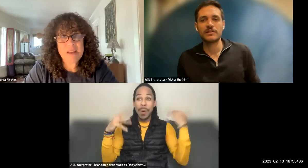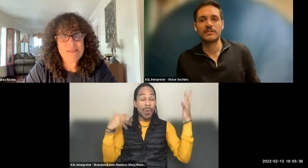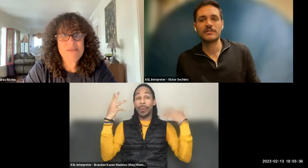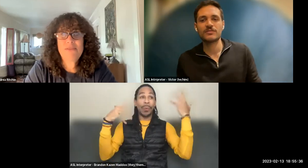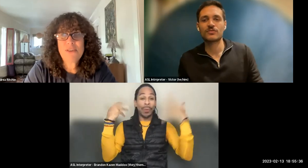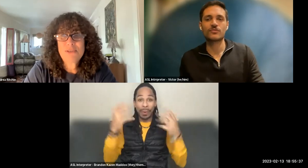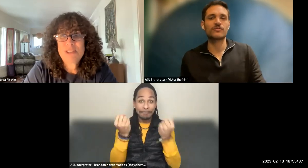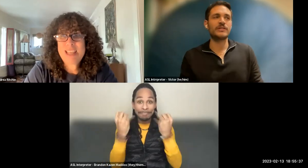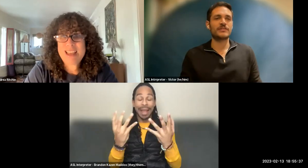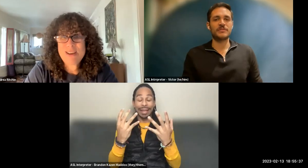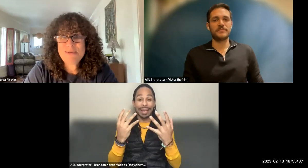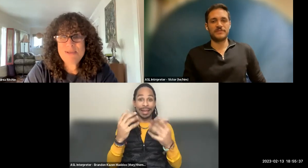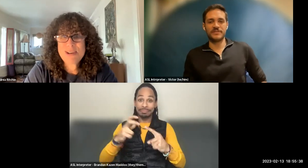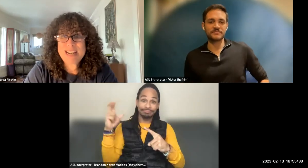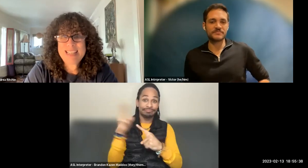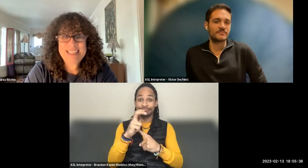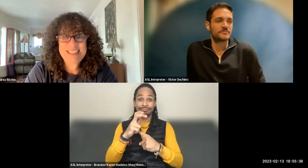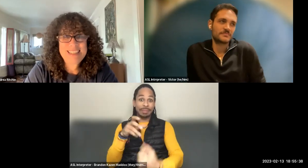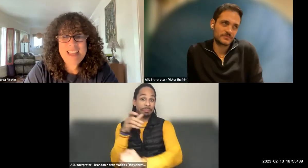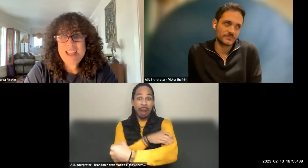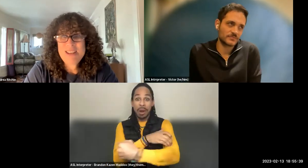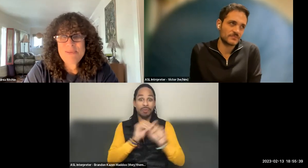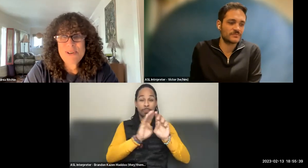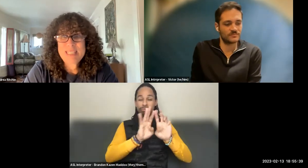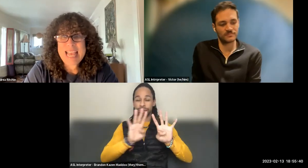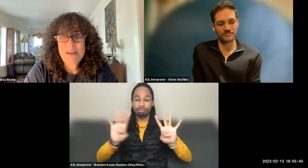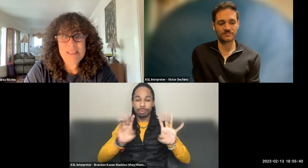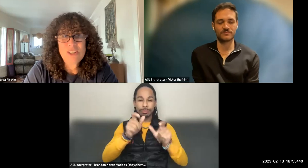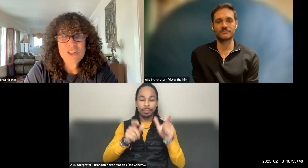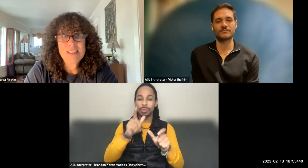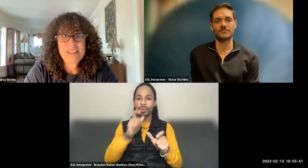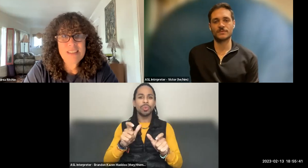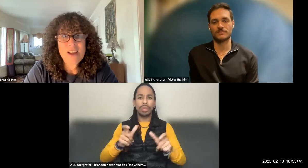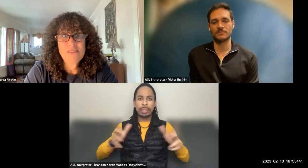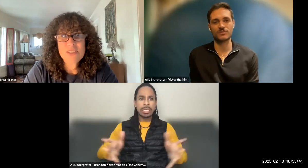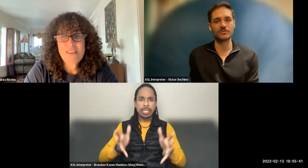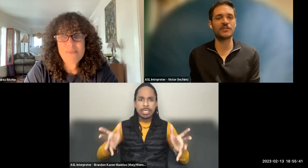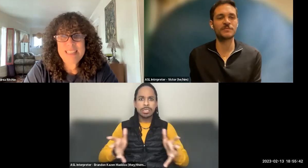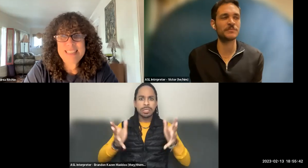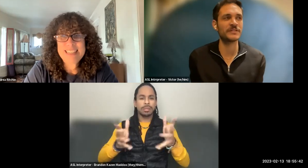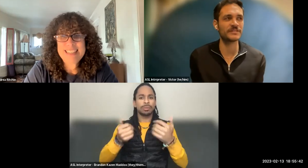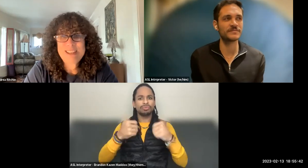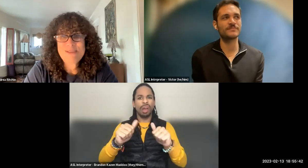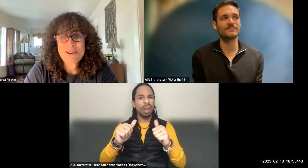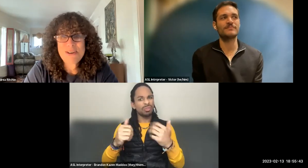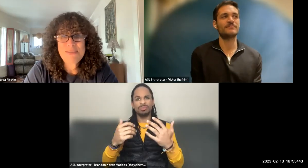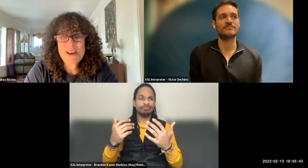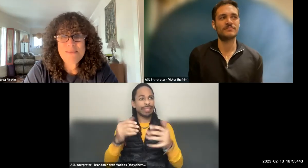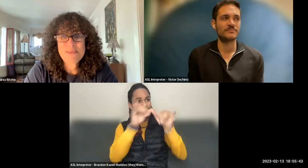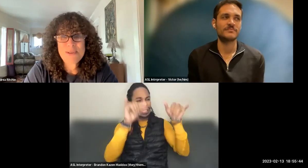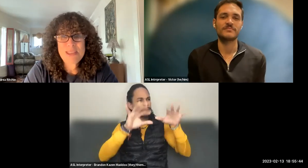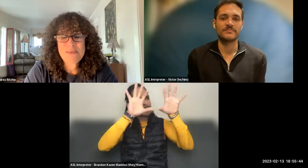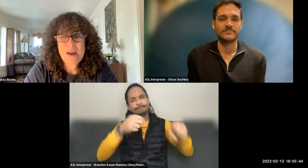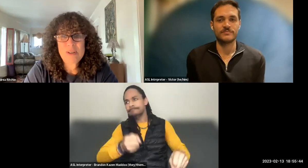lineup of folks who are organizing towards abolition of soft policing.